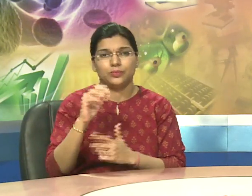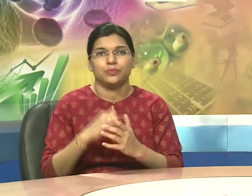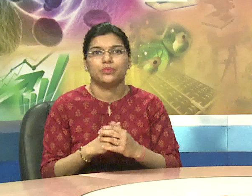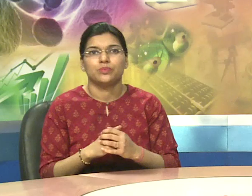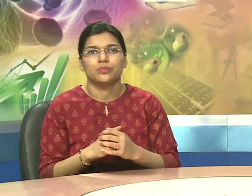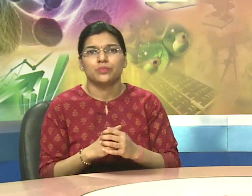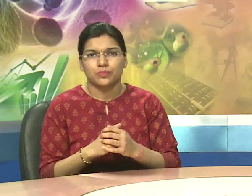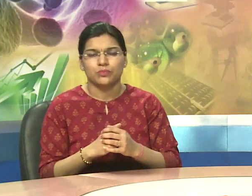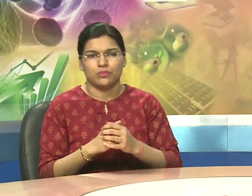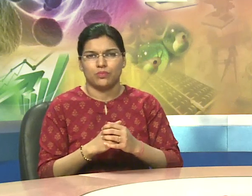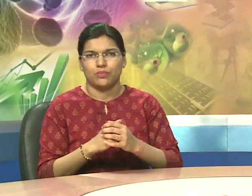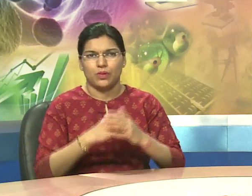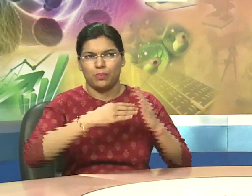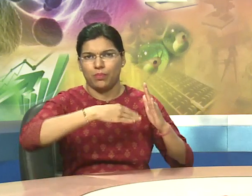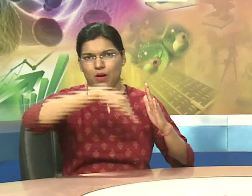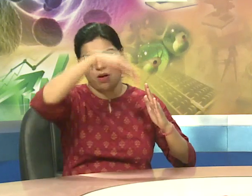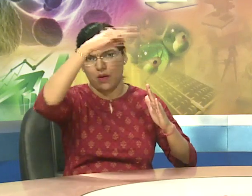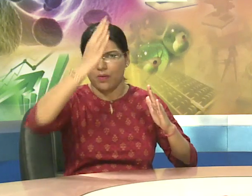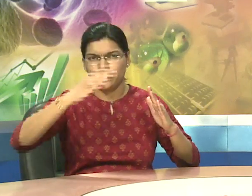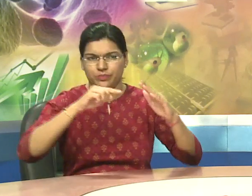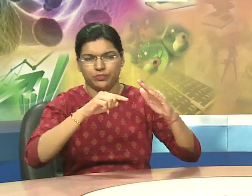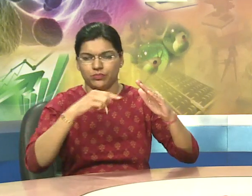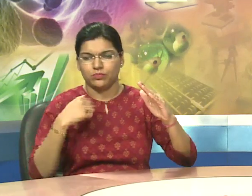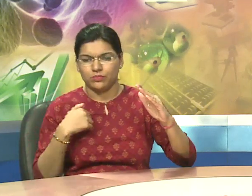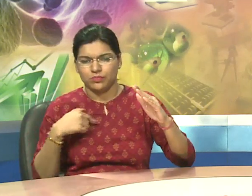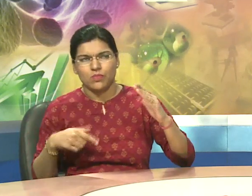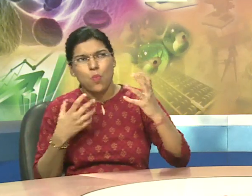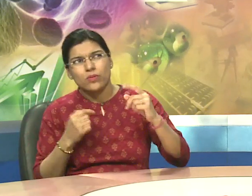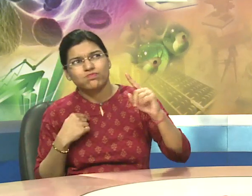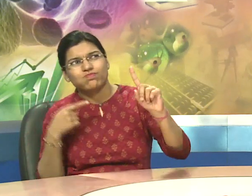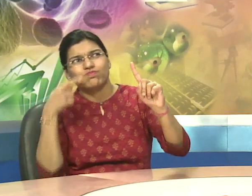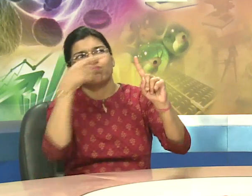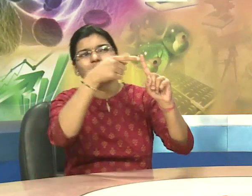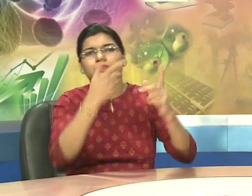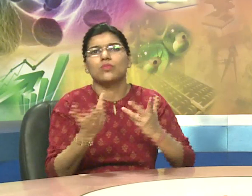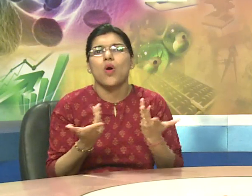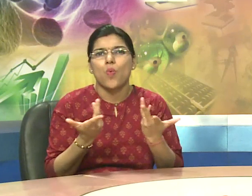Things which cost a higher amount. 25th,